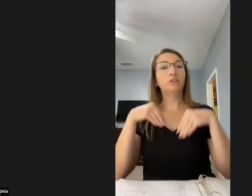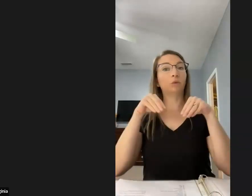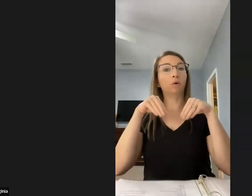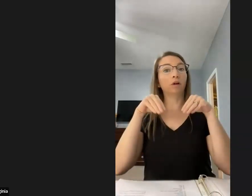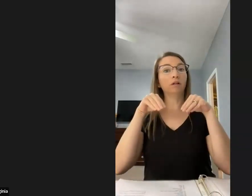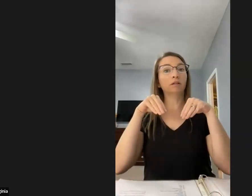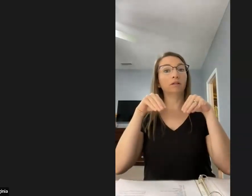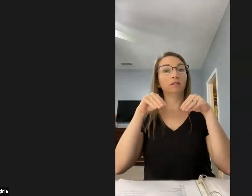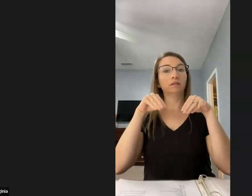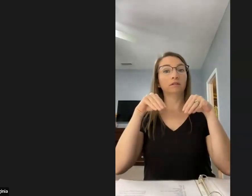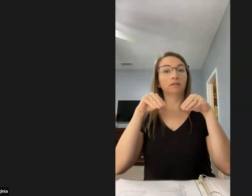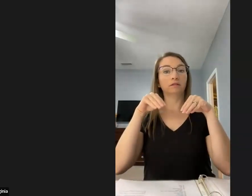Store.